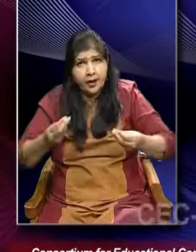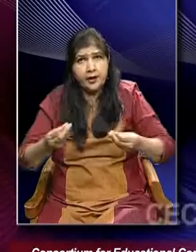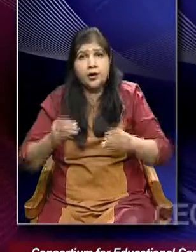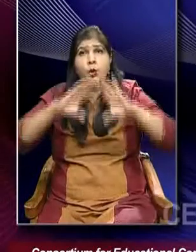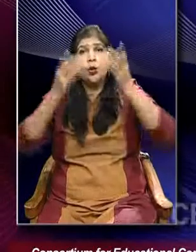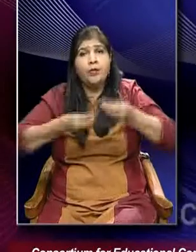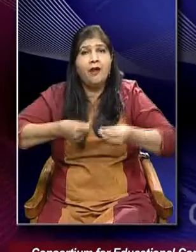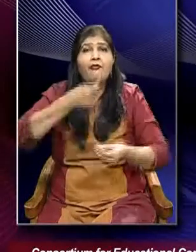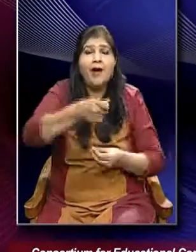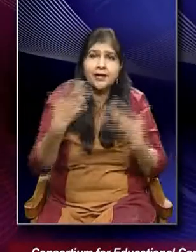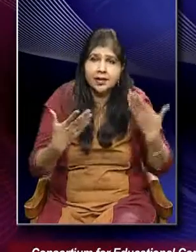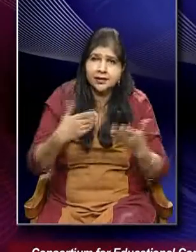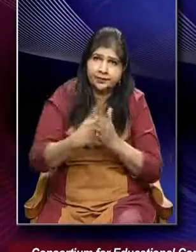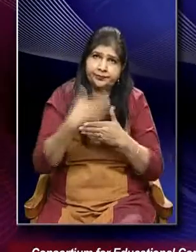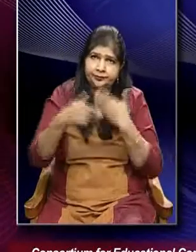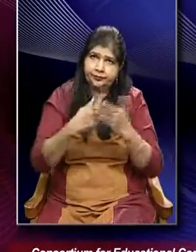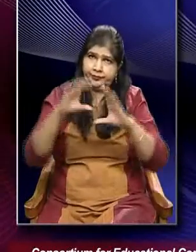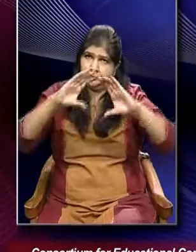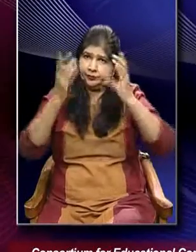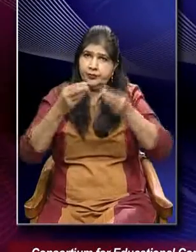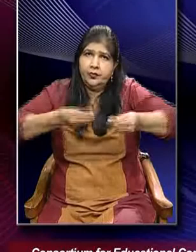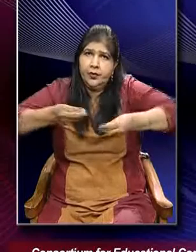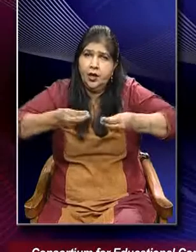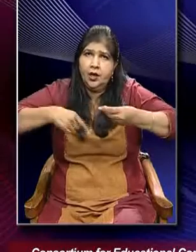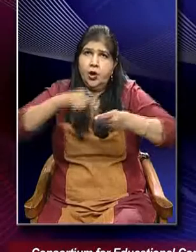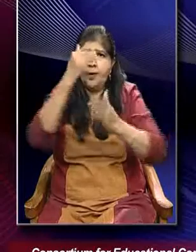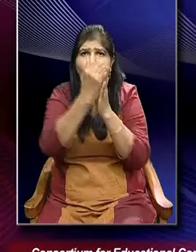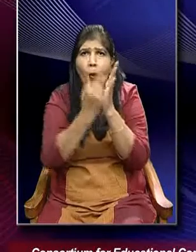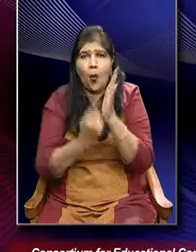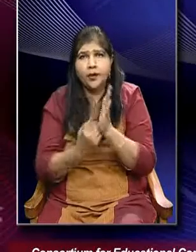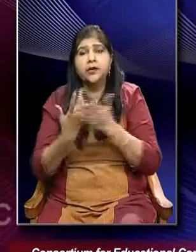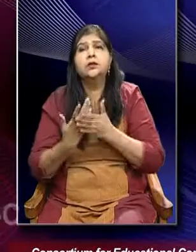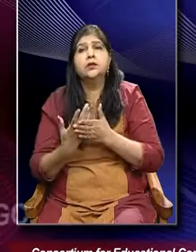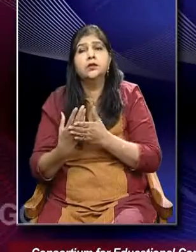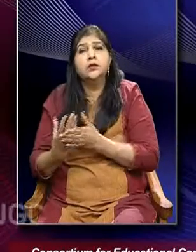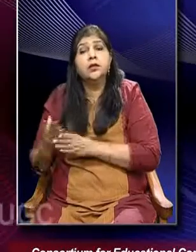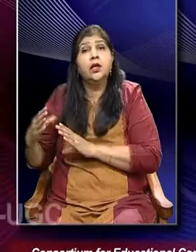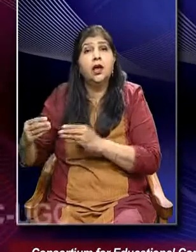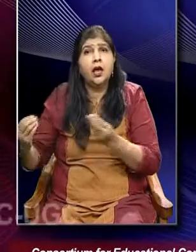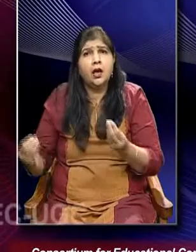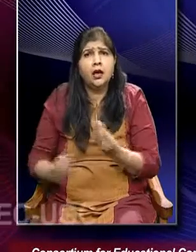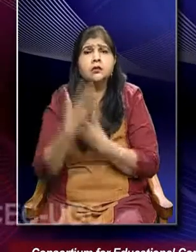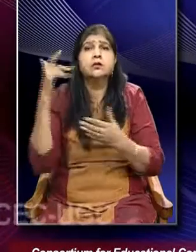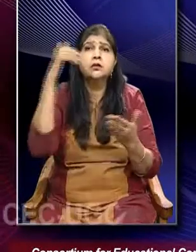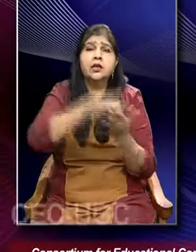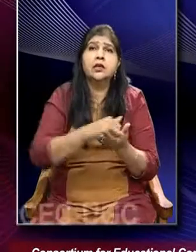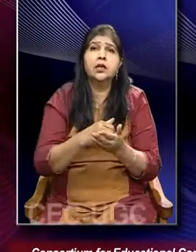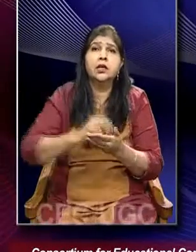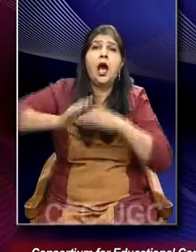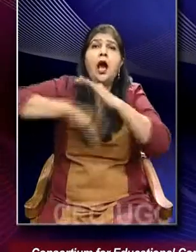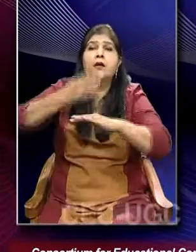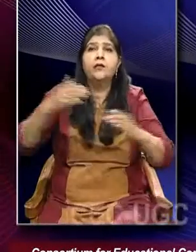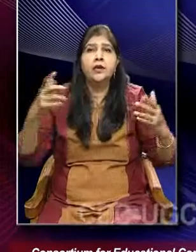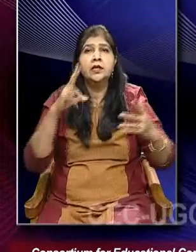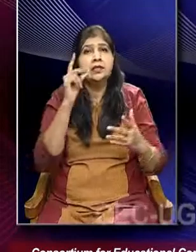finance. The global economic order emerged after the Second World